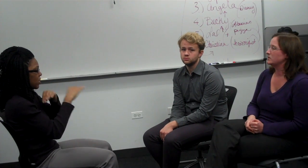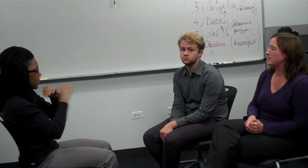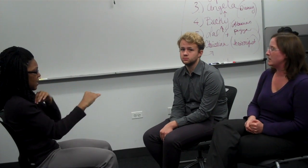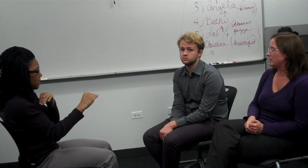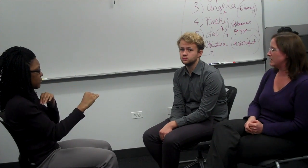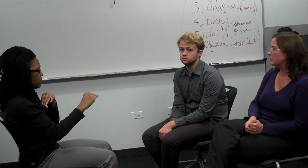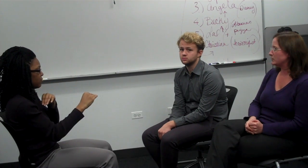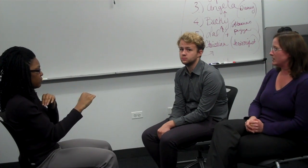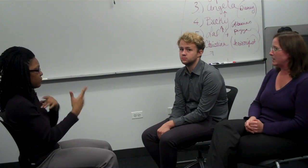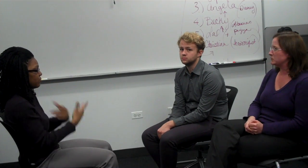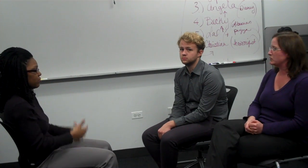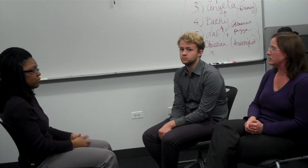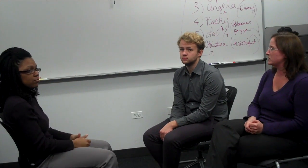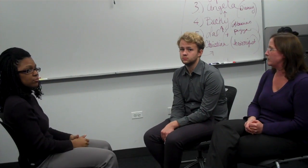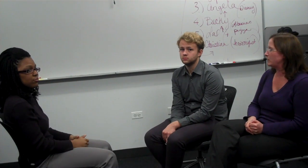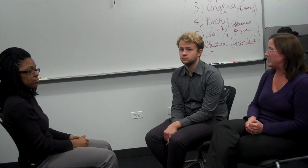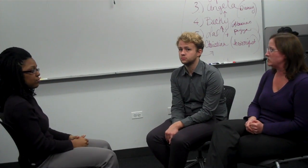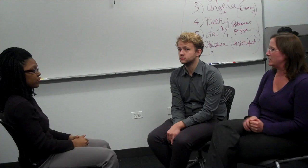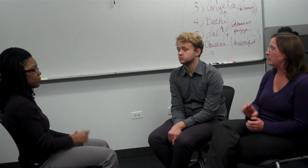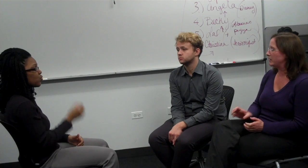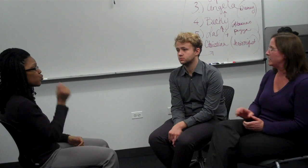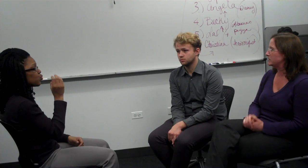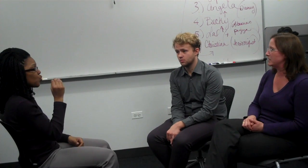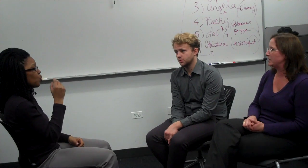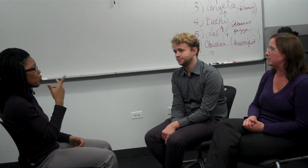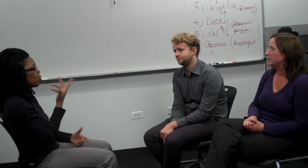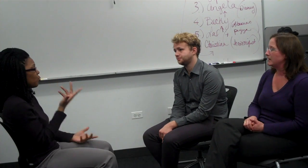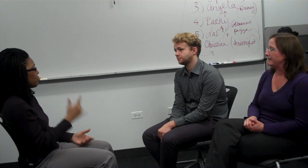So they learned short chunks of information. They were ready on time.